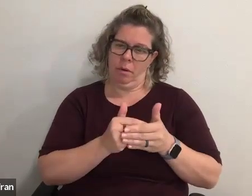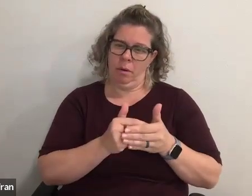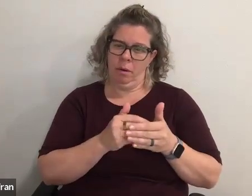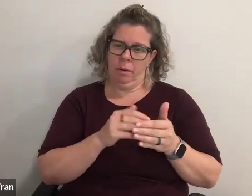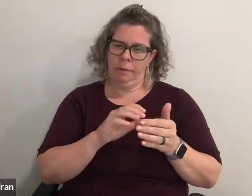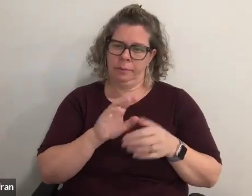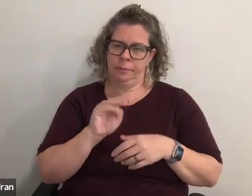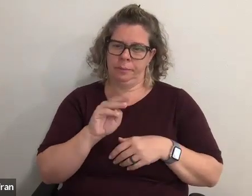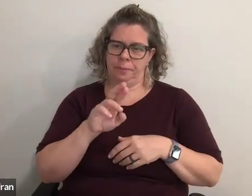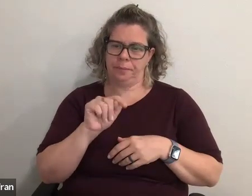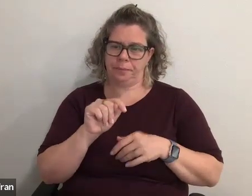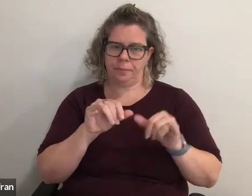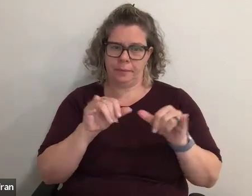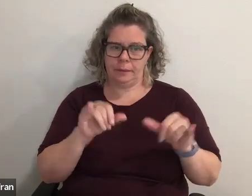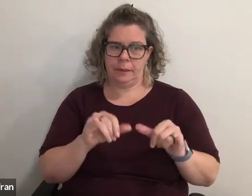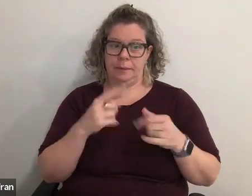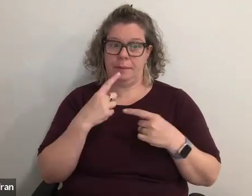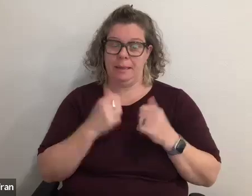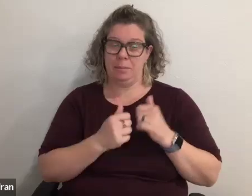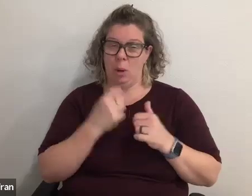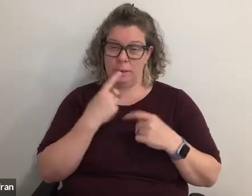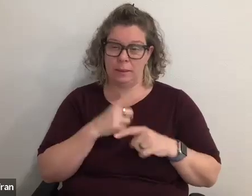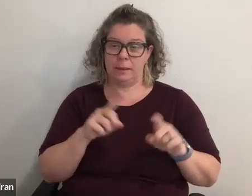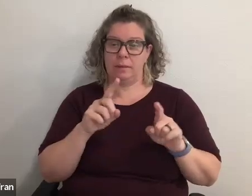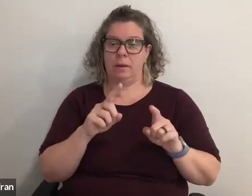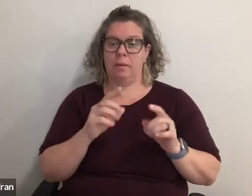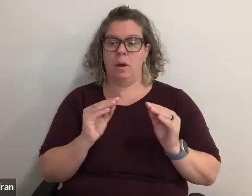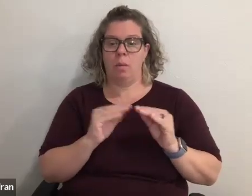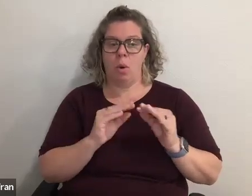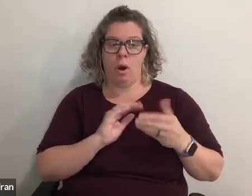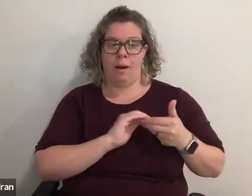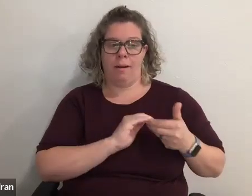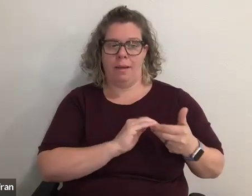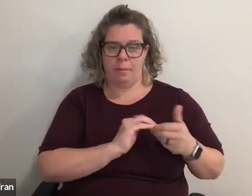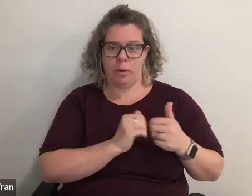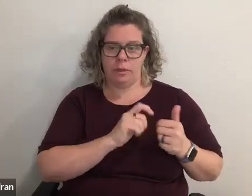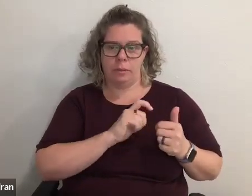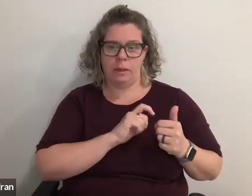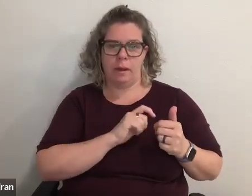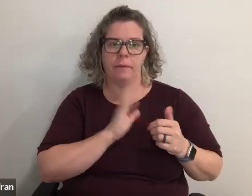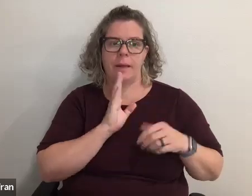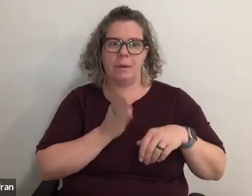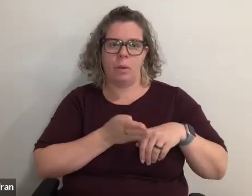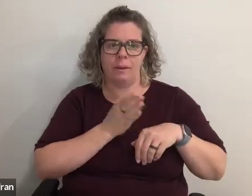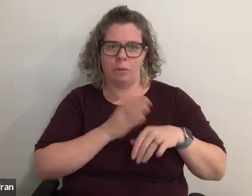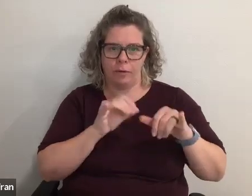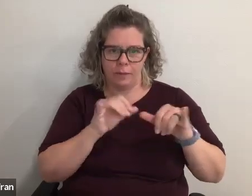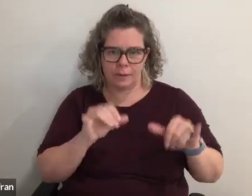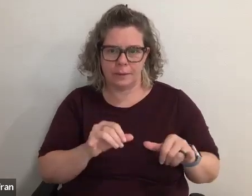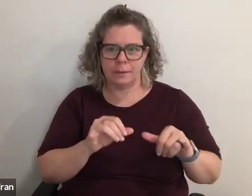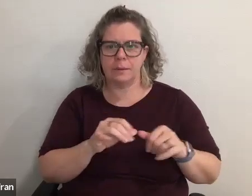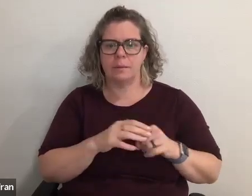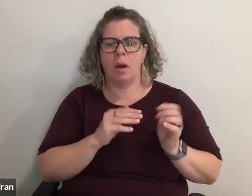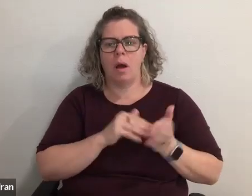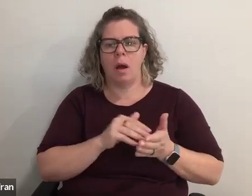or mobile response team system works the best, is the more we're collaborating with law enforcement, the better the system's going to work. Because as all